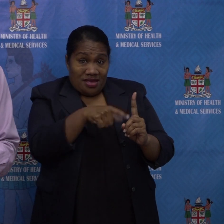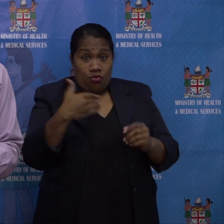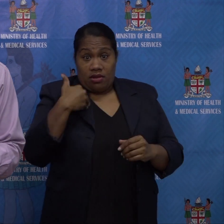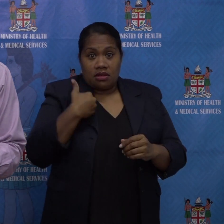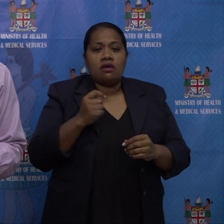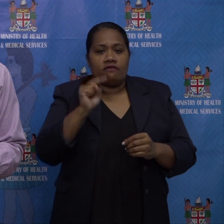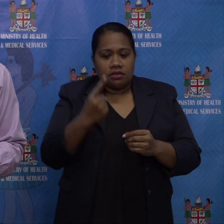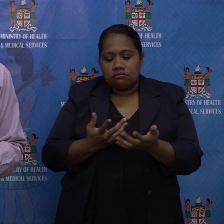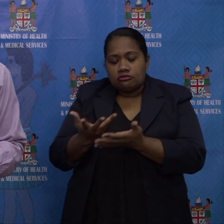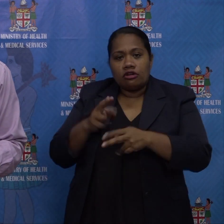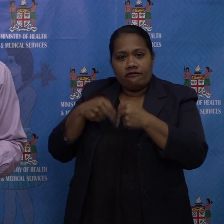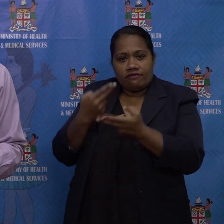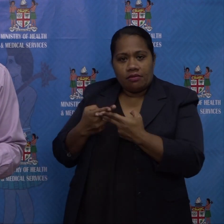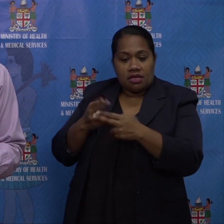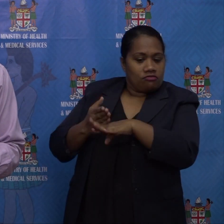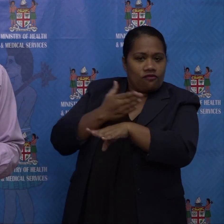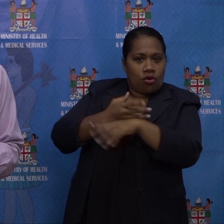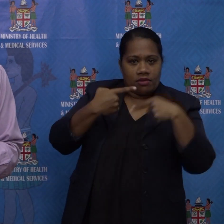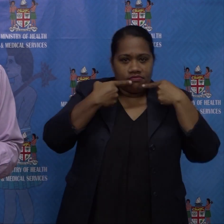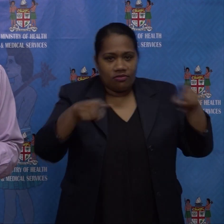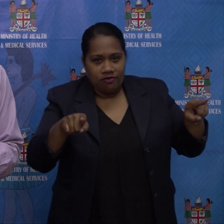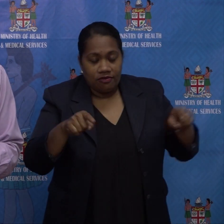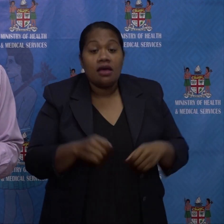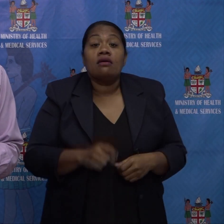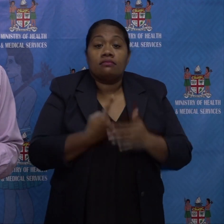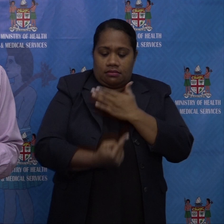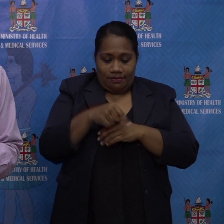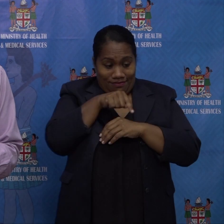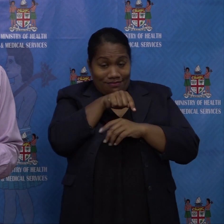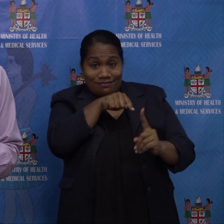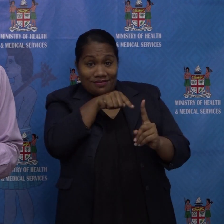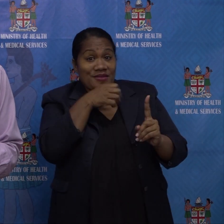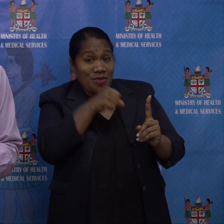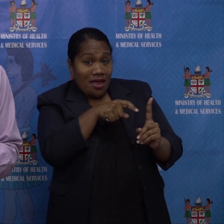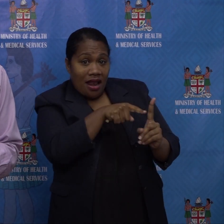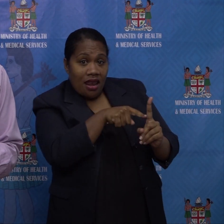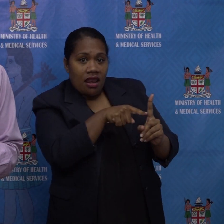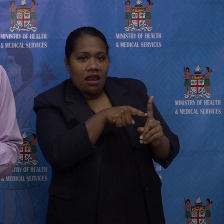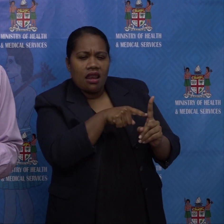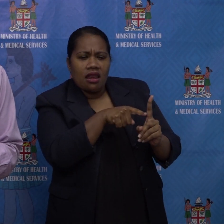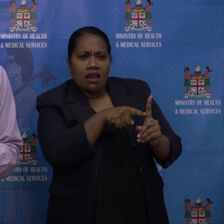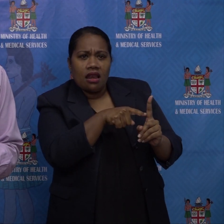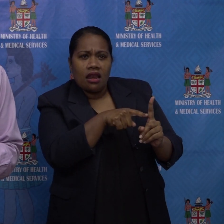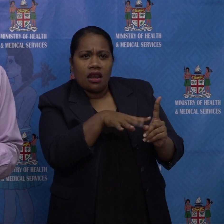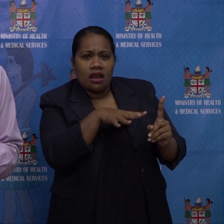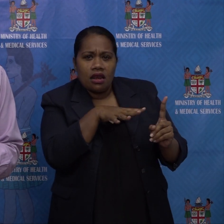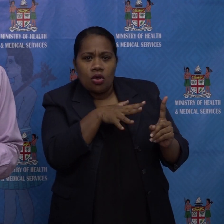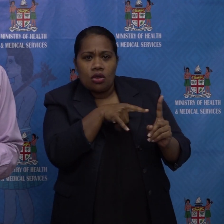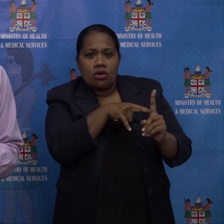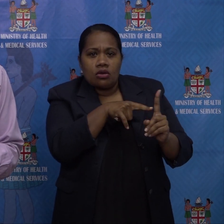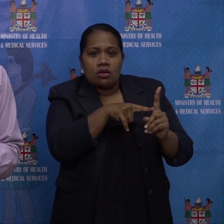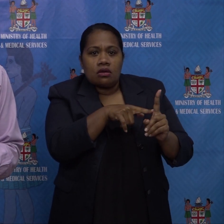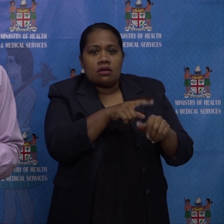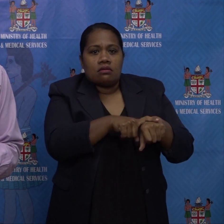His described timeline and recent deterioration in his condition indicate that he is likely a late-stage carrier of